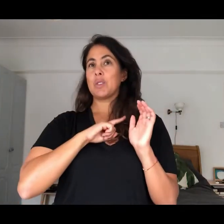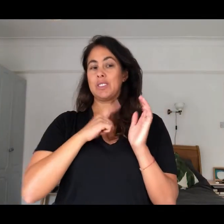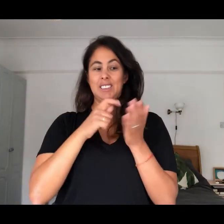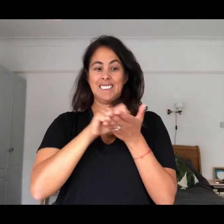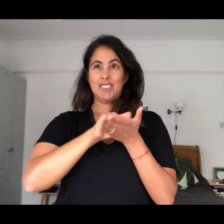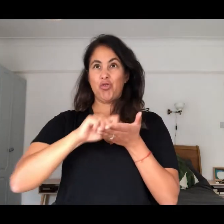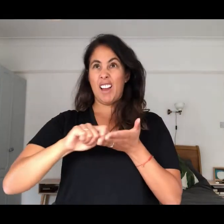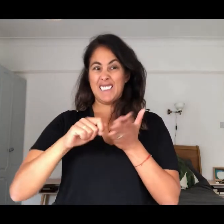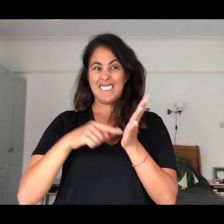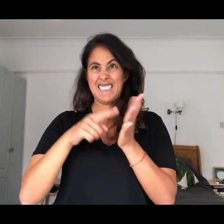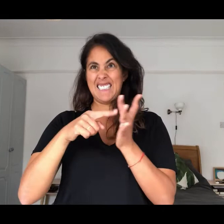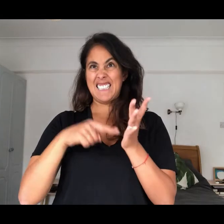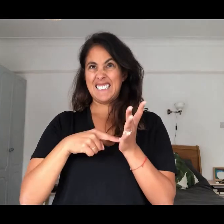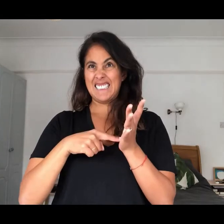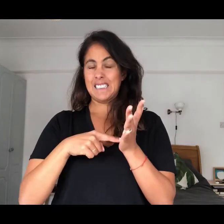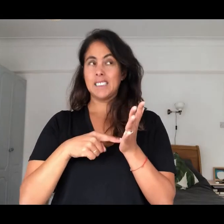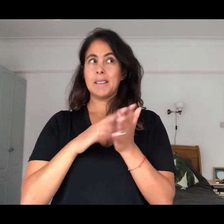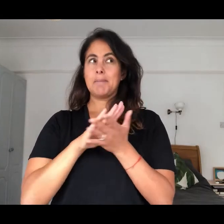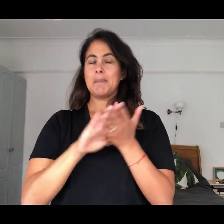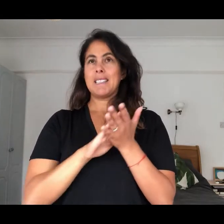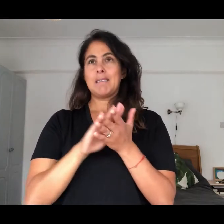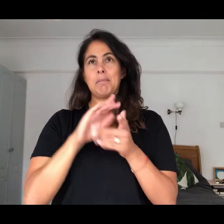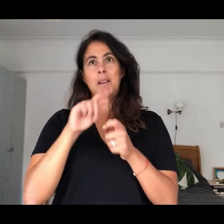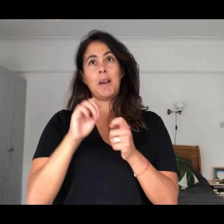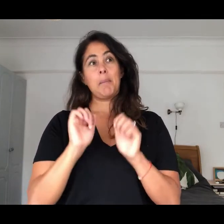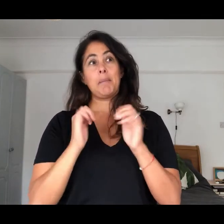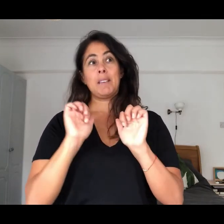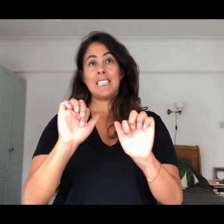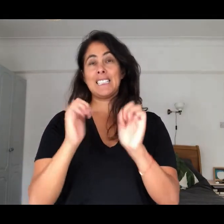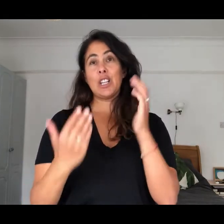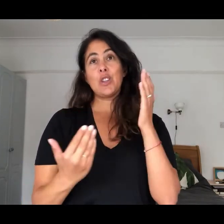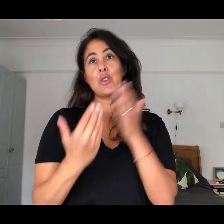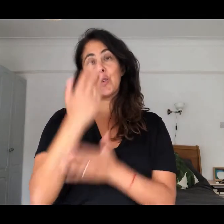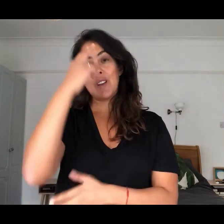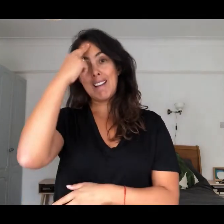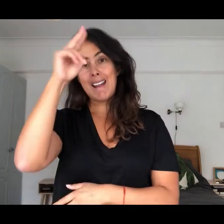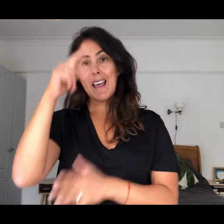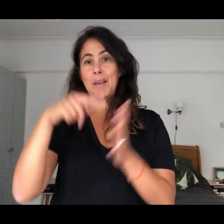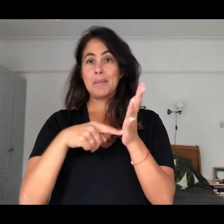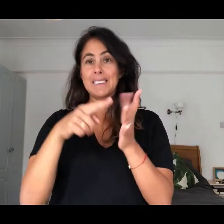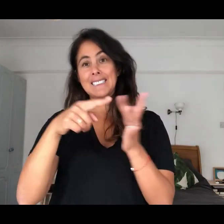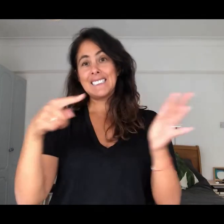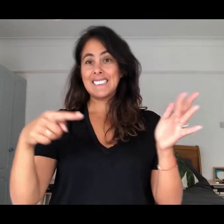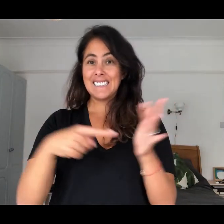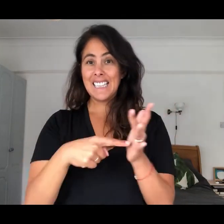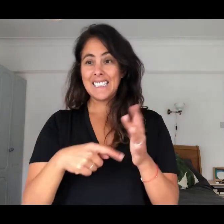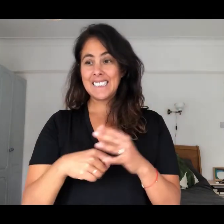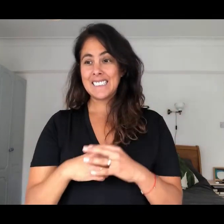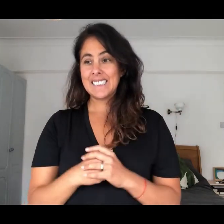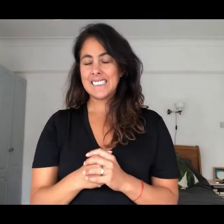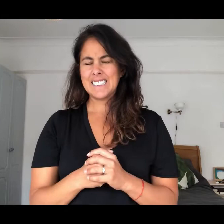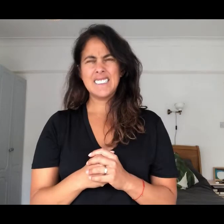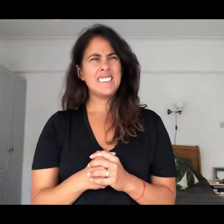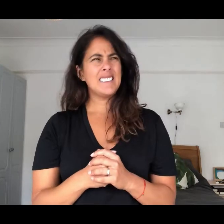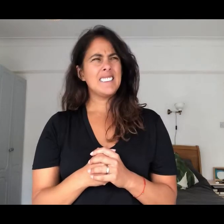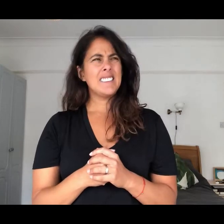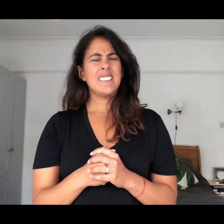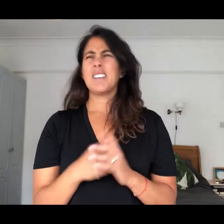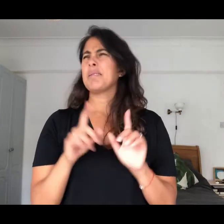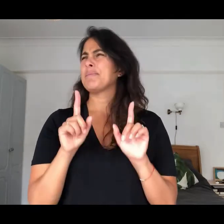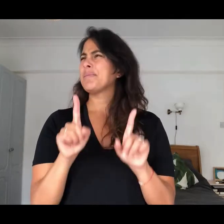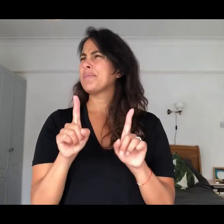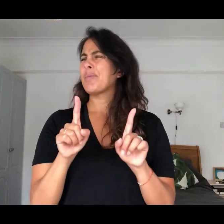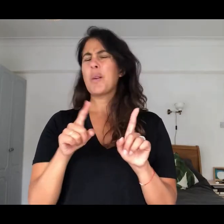tit. Instantly became his new name, Tit. But what is so funny about